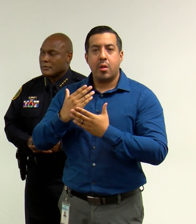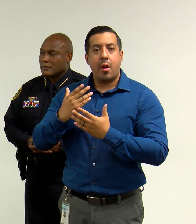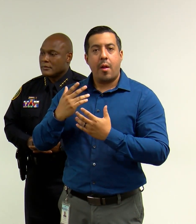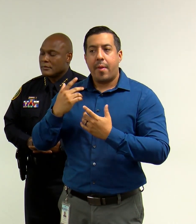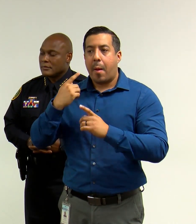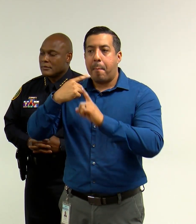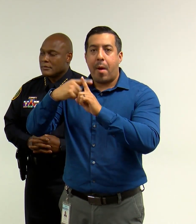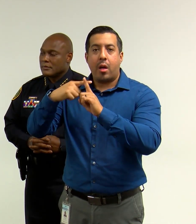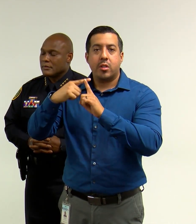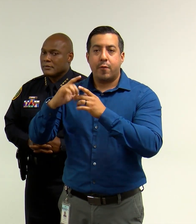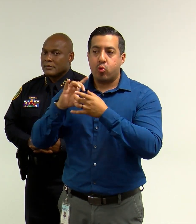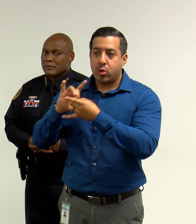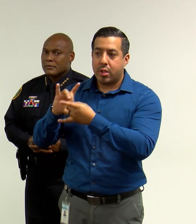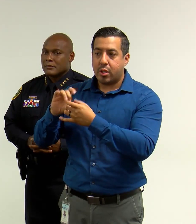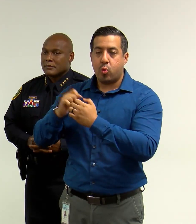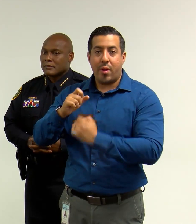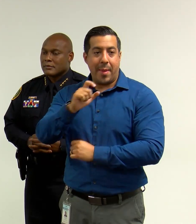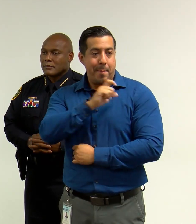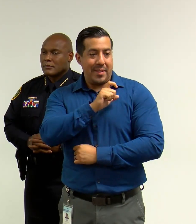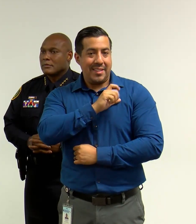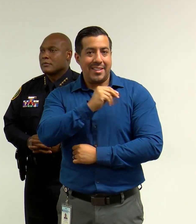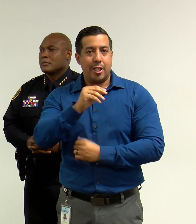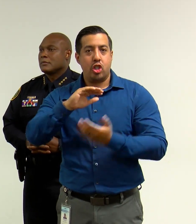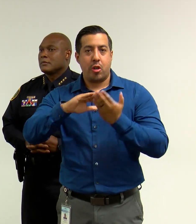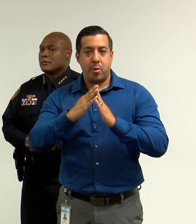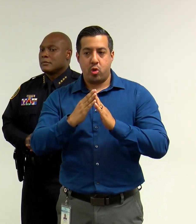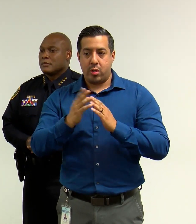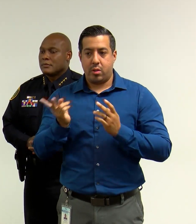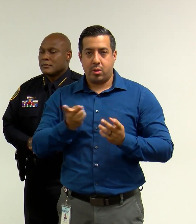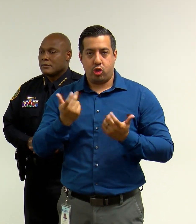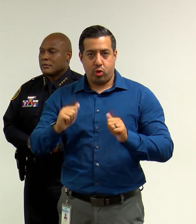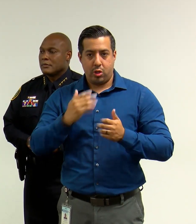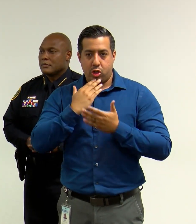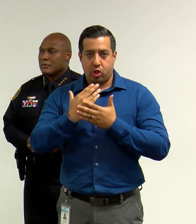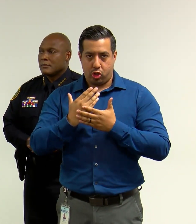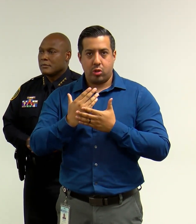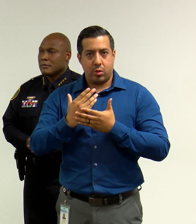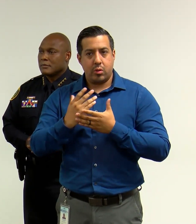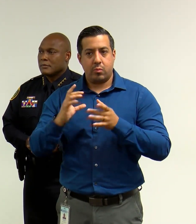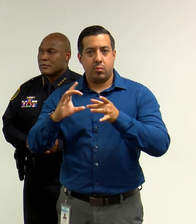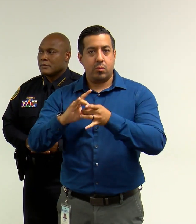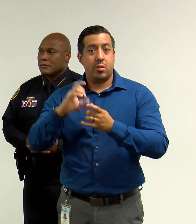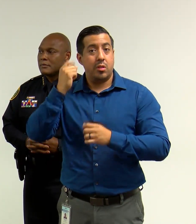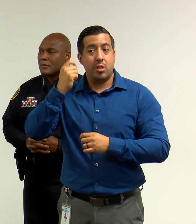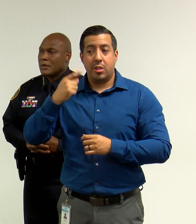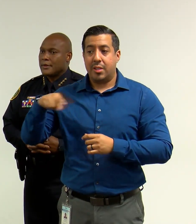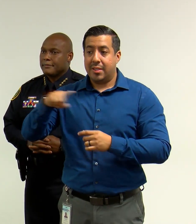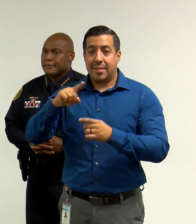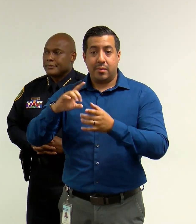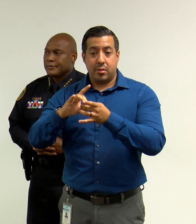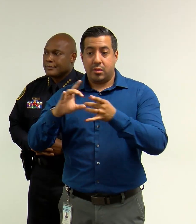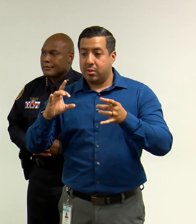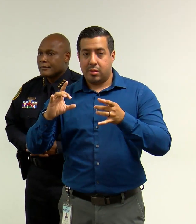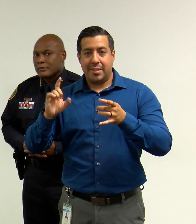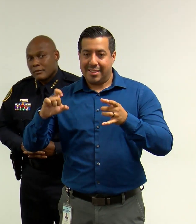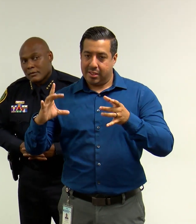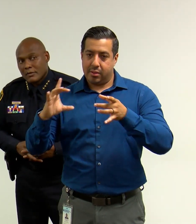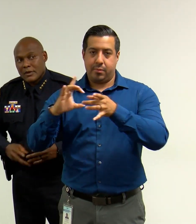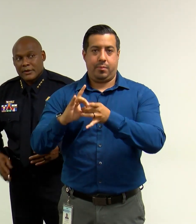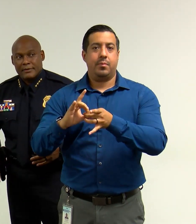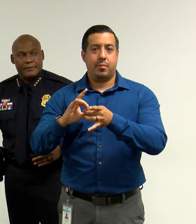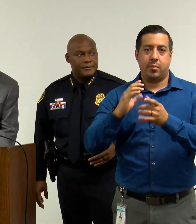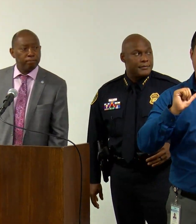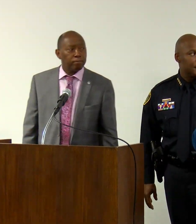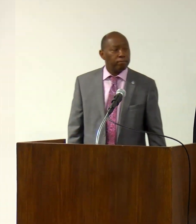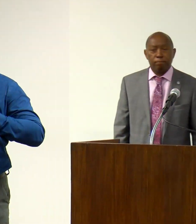relationship between the police and the community, because quite frankly, one can't live without the other. Okay? Thank